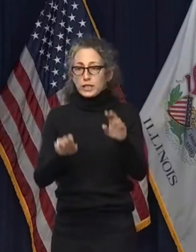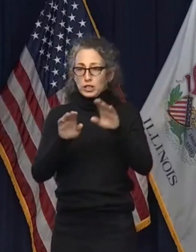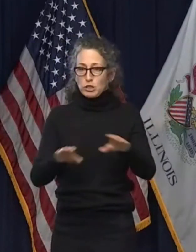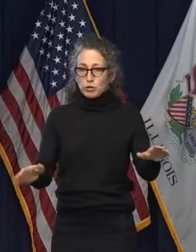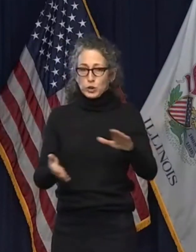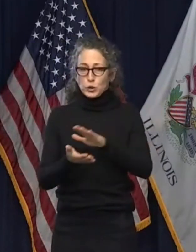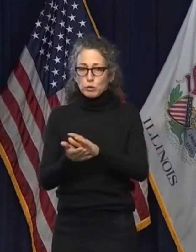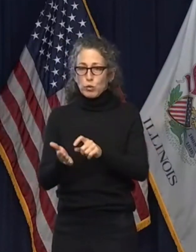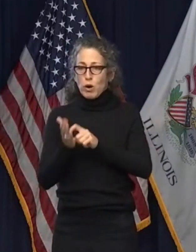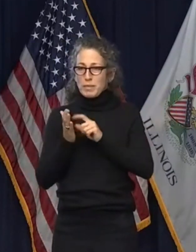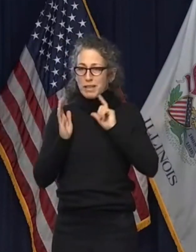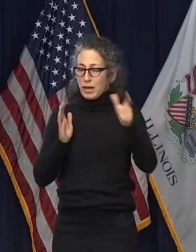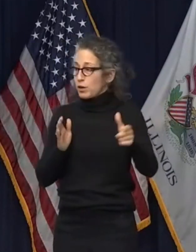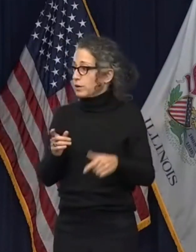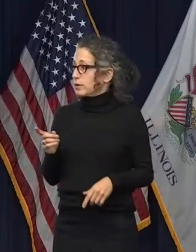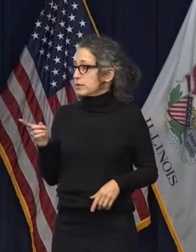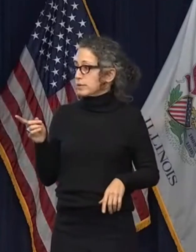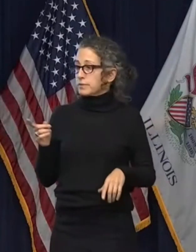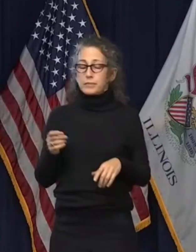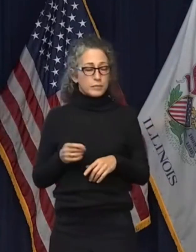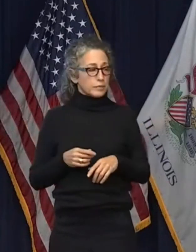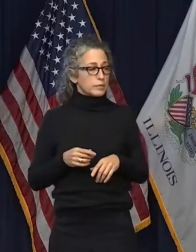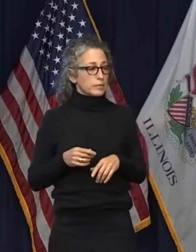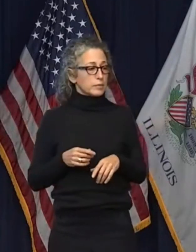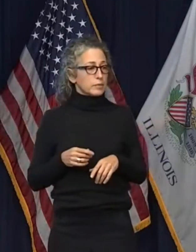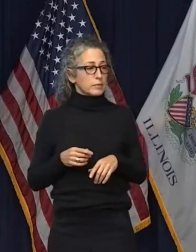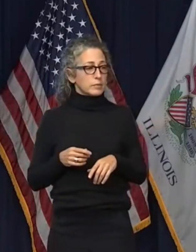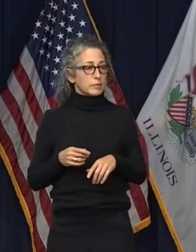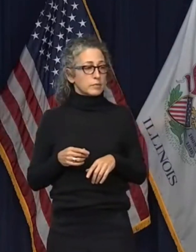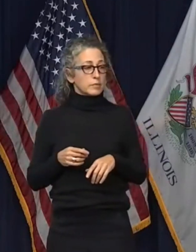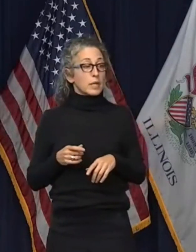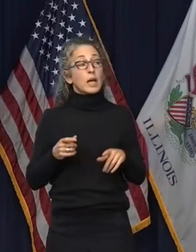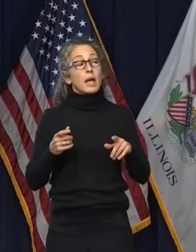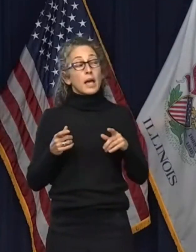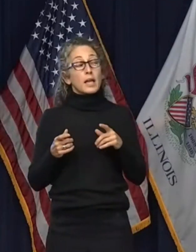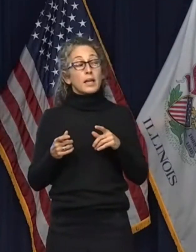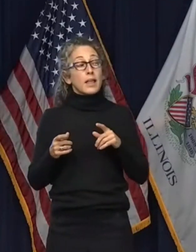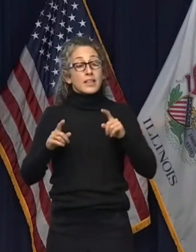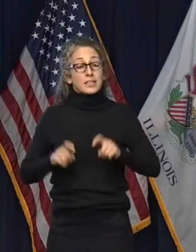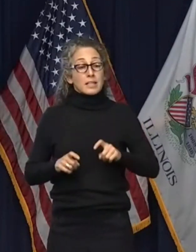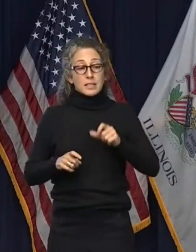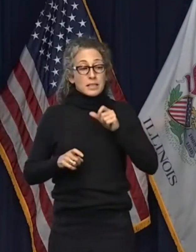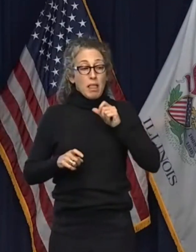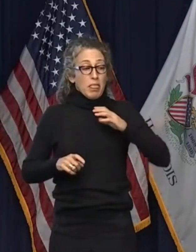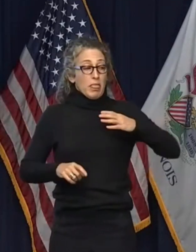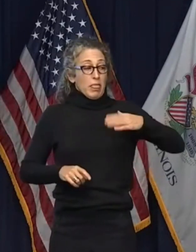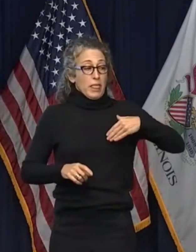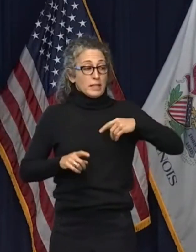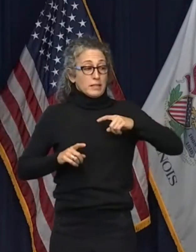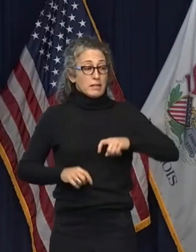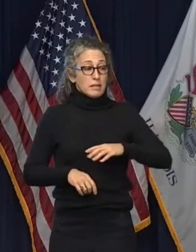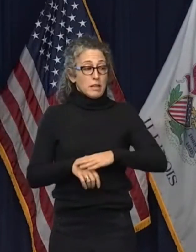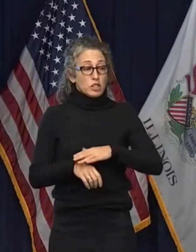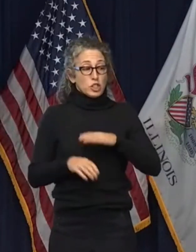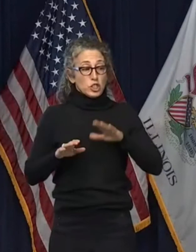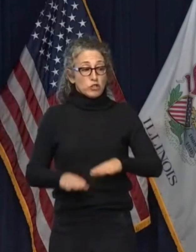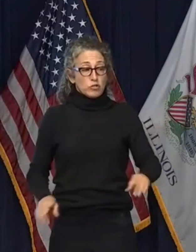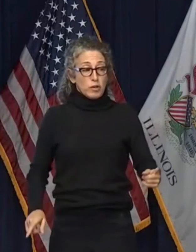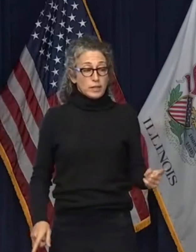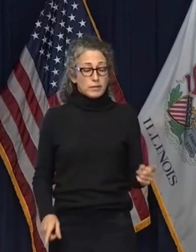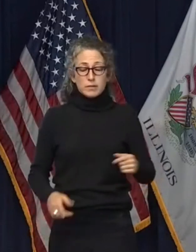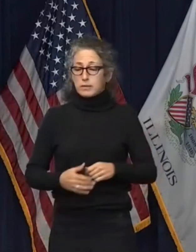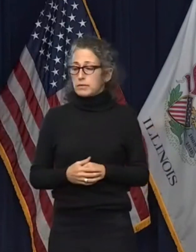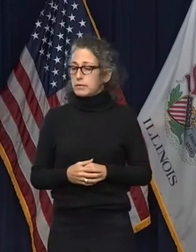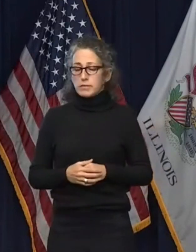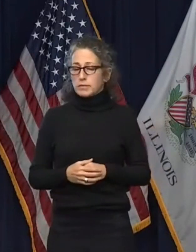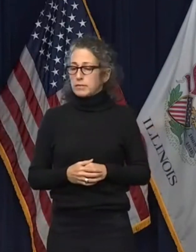part of that. But no decisions have been made about that. And then can you just talk a little bit about the fact that it hasn't been tested on children yet? Right. So all the studies so far have